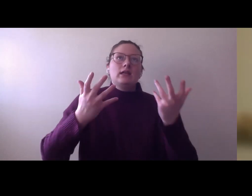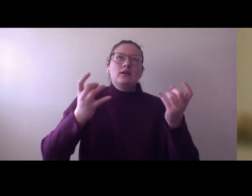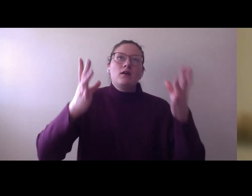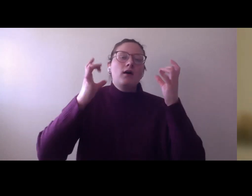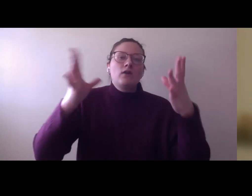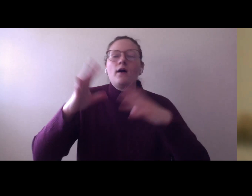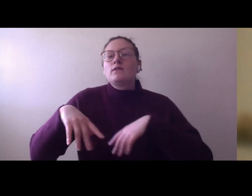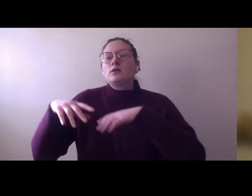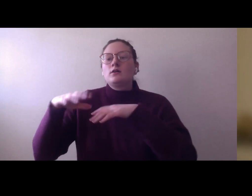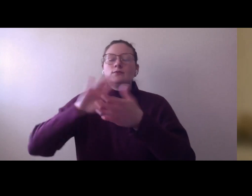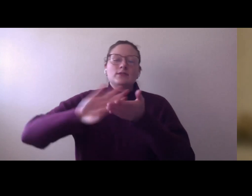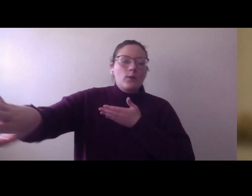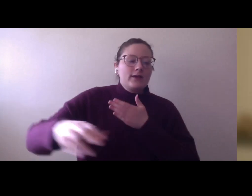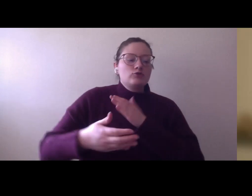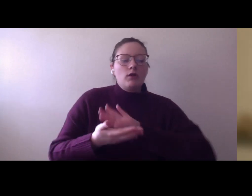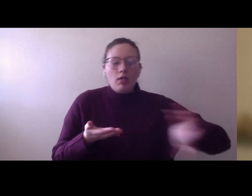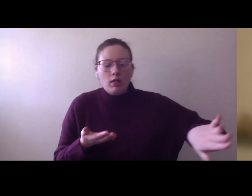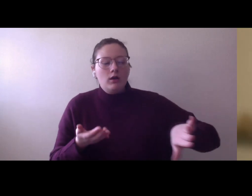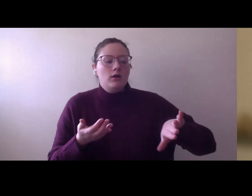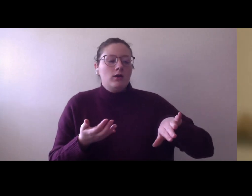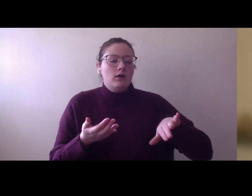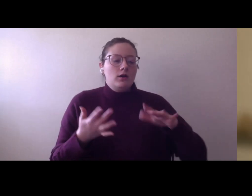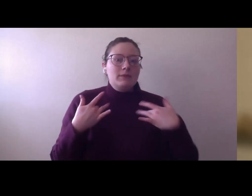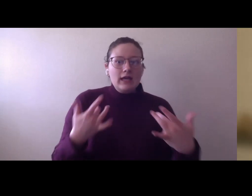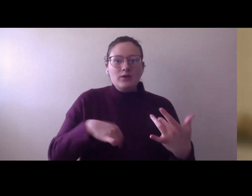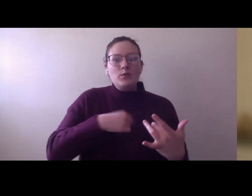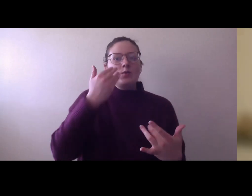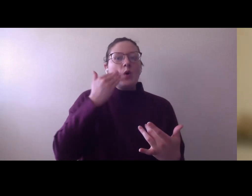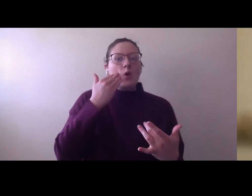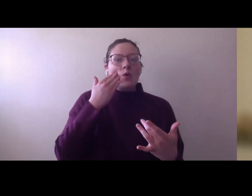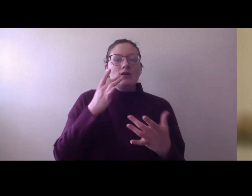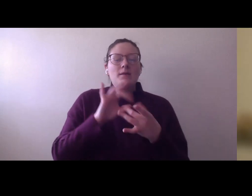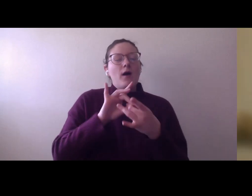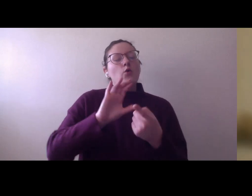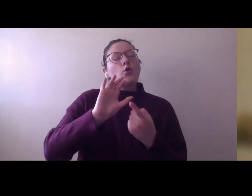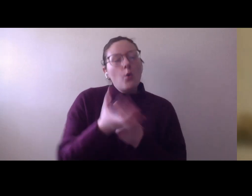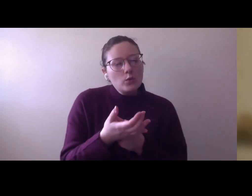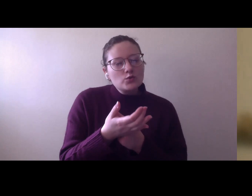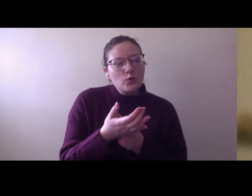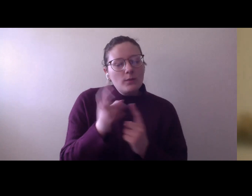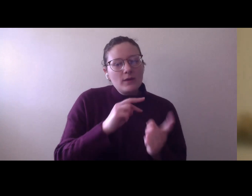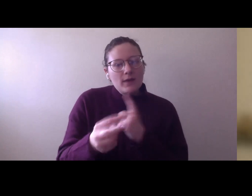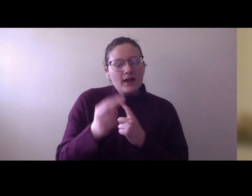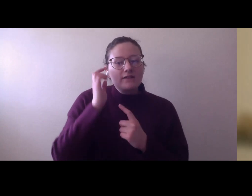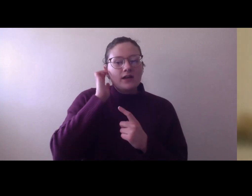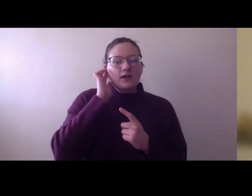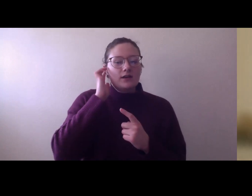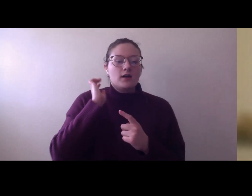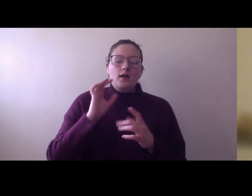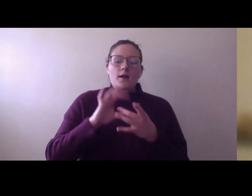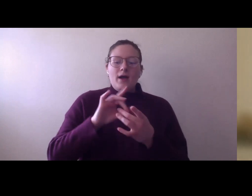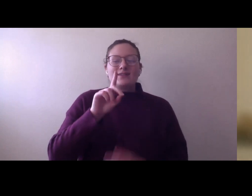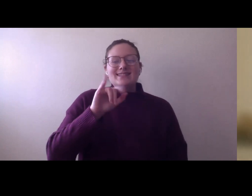dislocations. Both, we know about that in terms of the cultural sense, right? The dislocation of